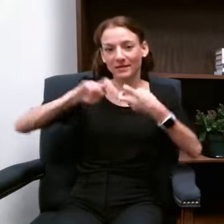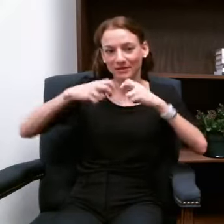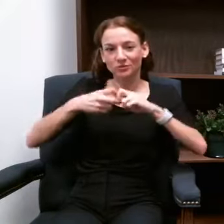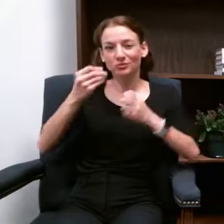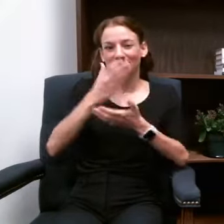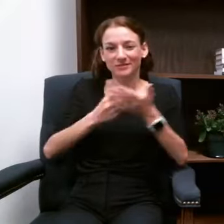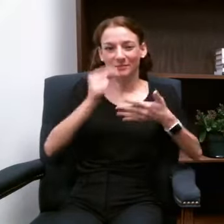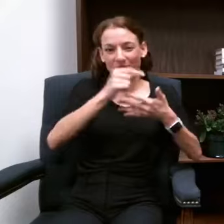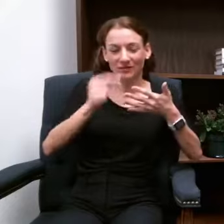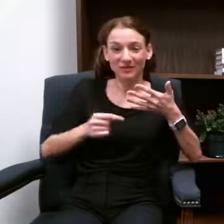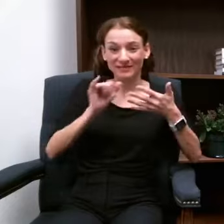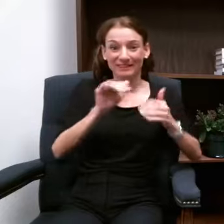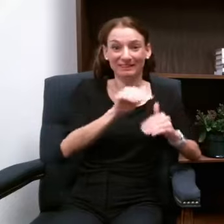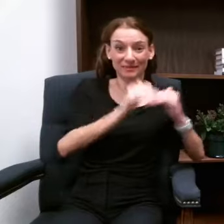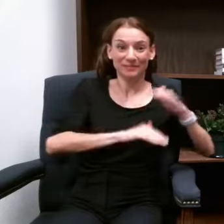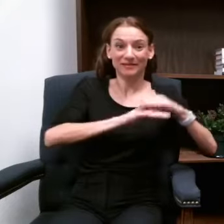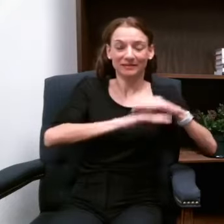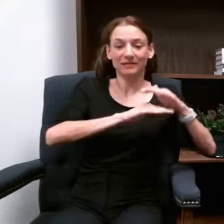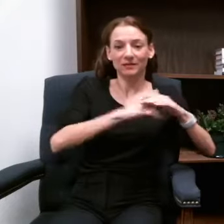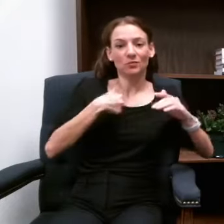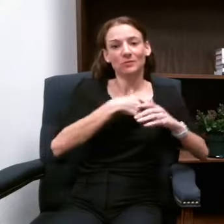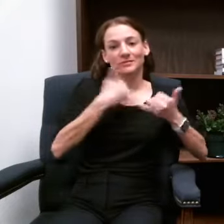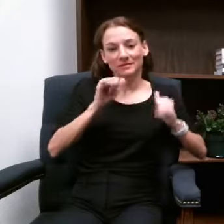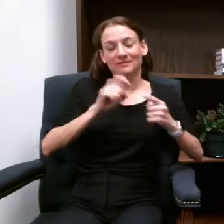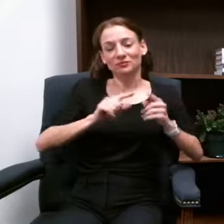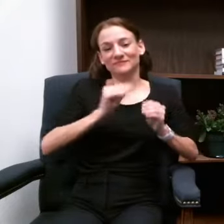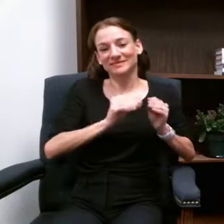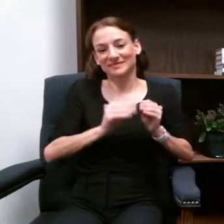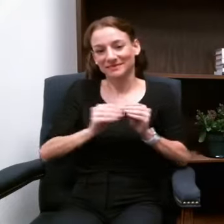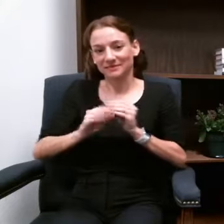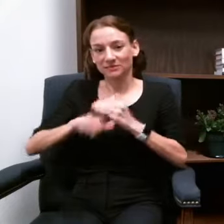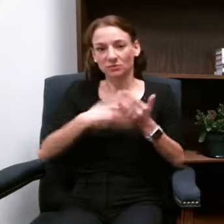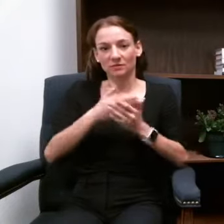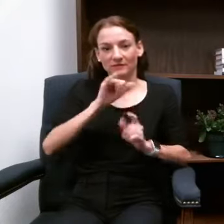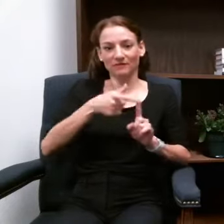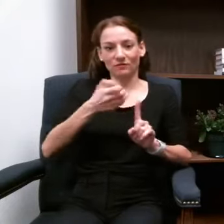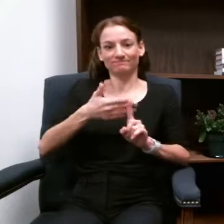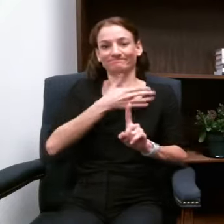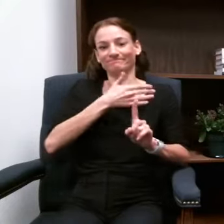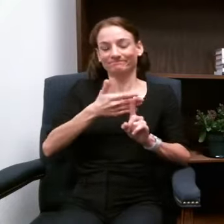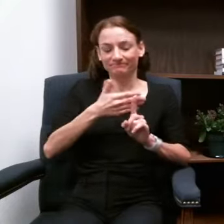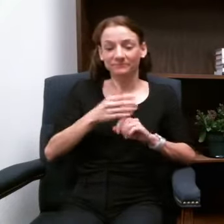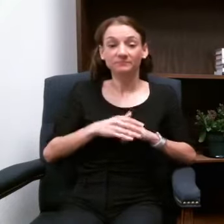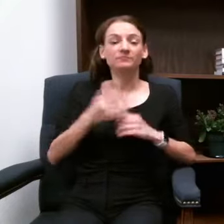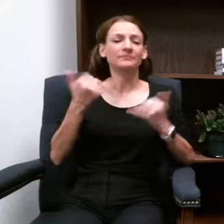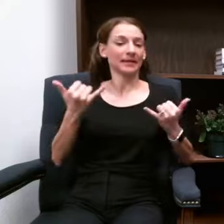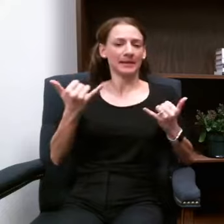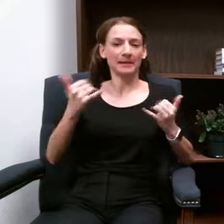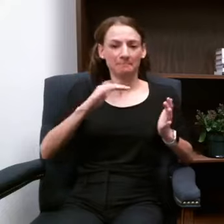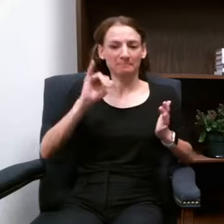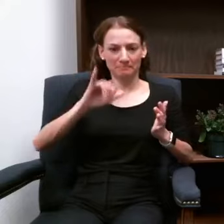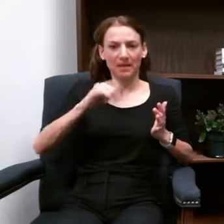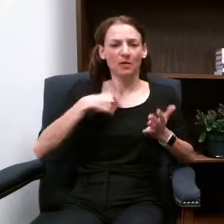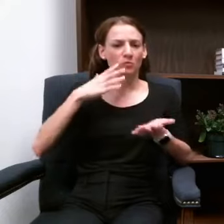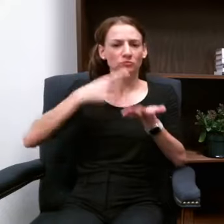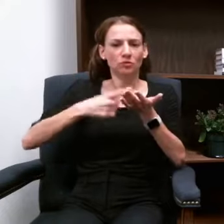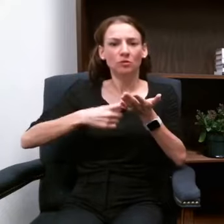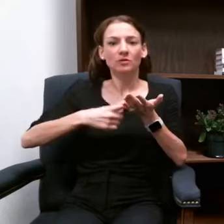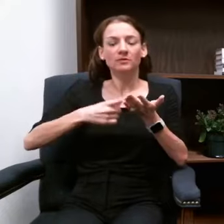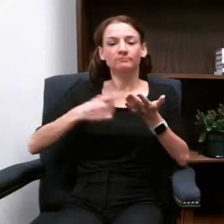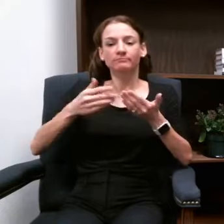those limitations over several years. So let me talk this morning, first of all, about a piece of legislation that's going to get